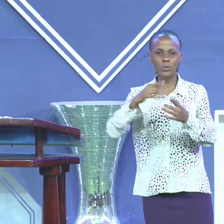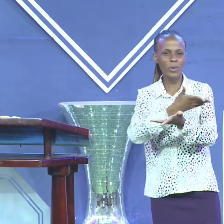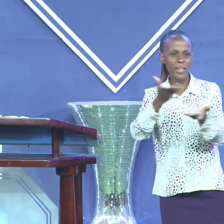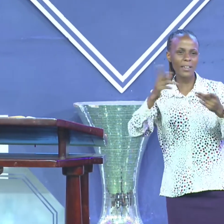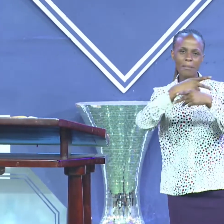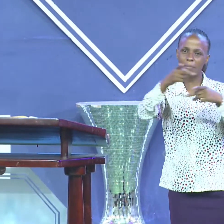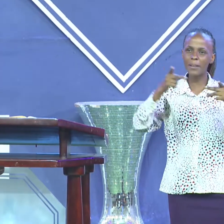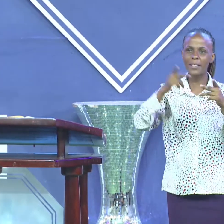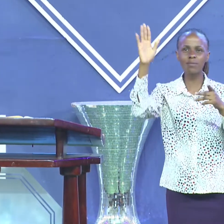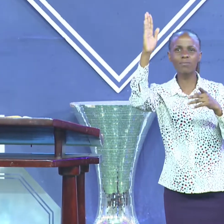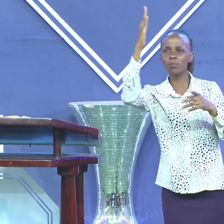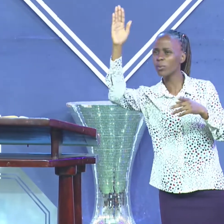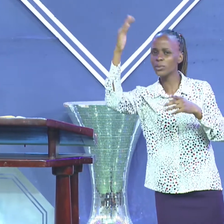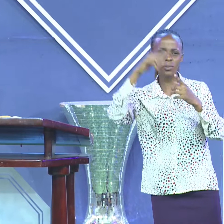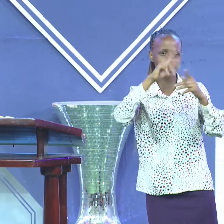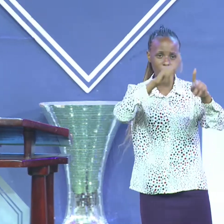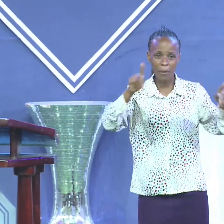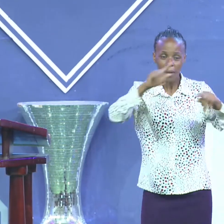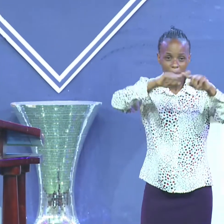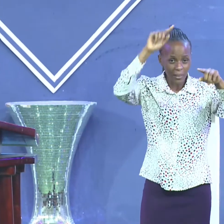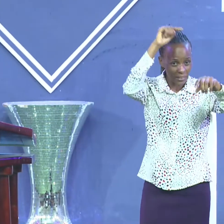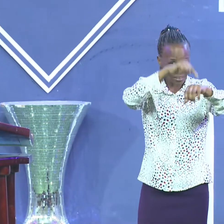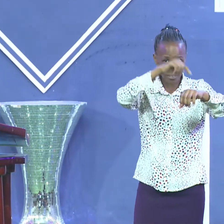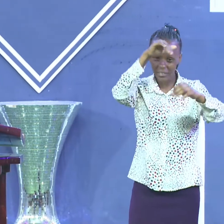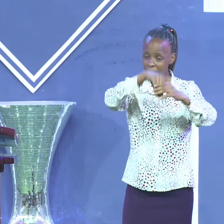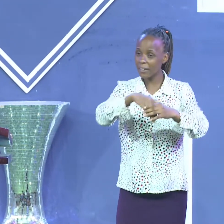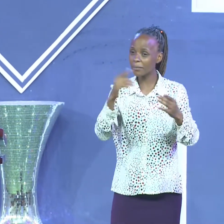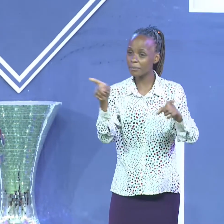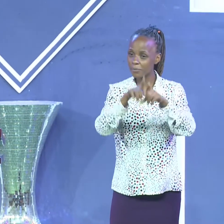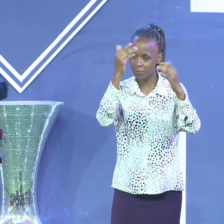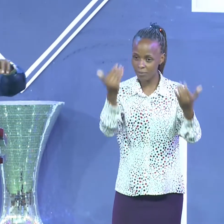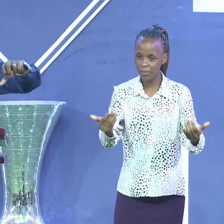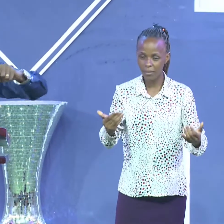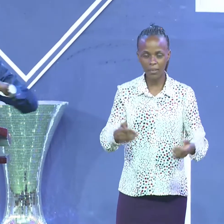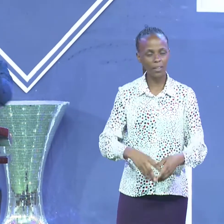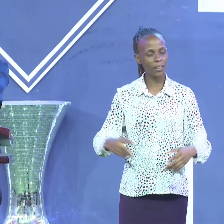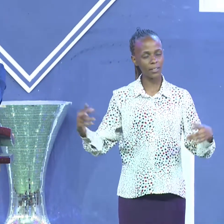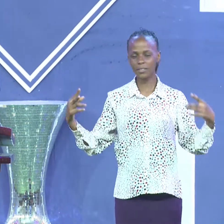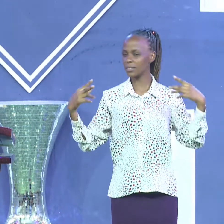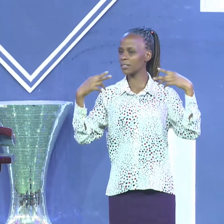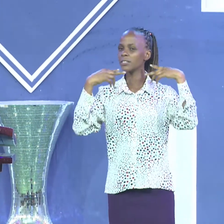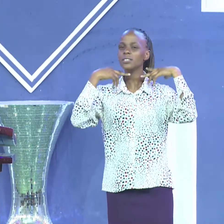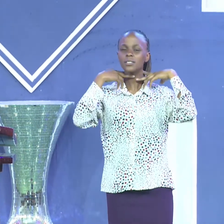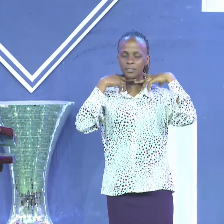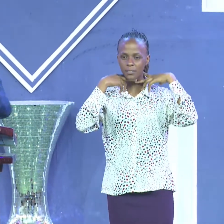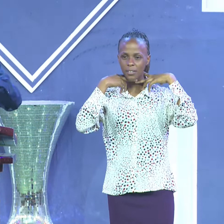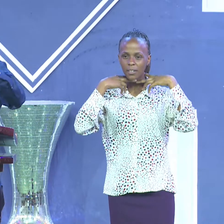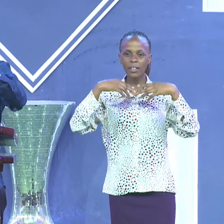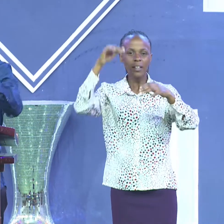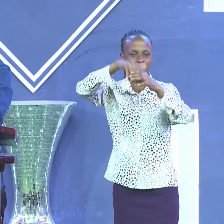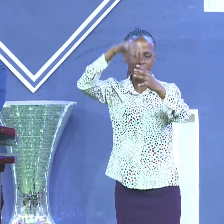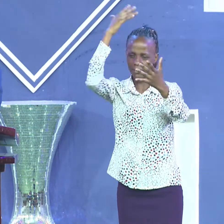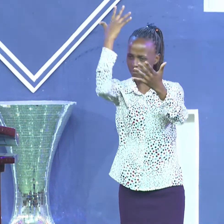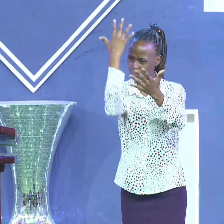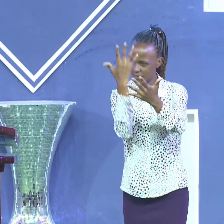chariot. And he would go wherever he wanted, waving to people. But in such a season, he was now